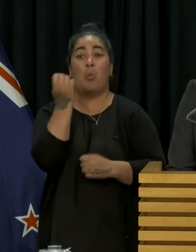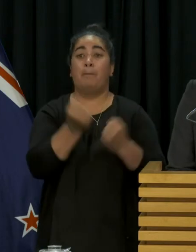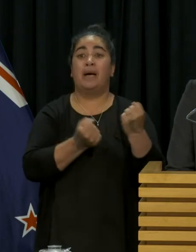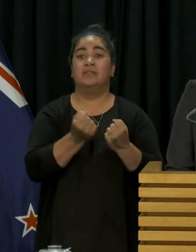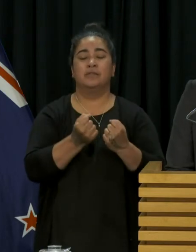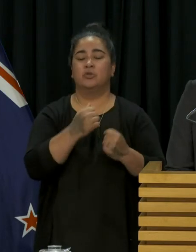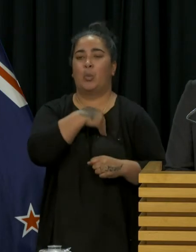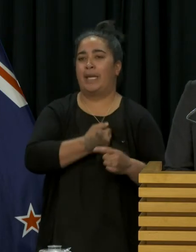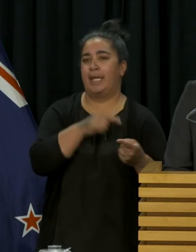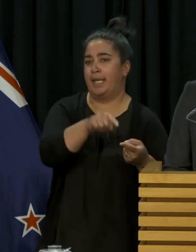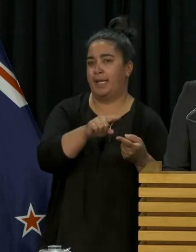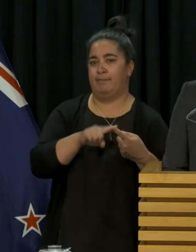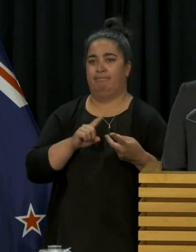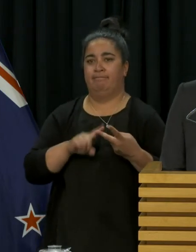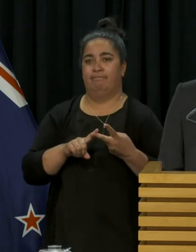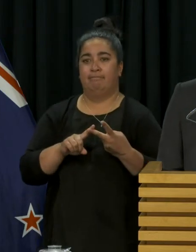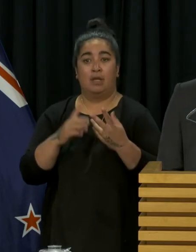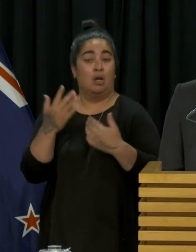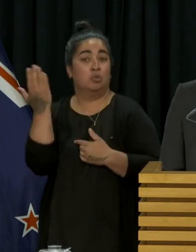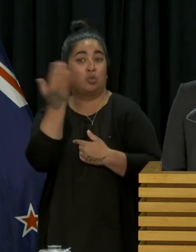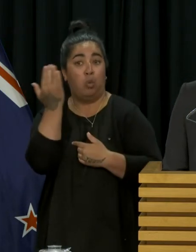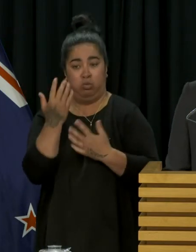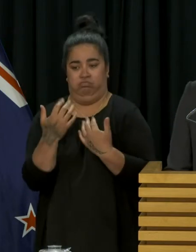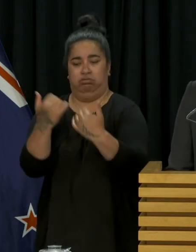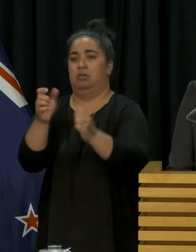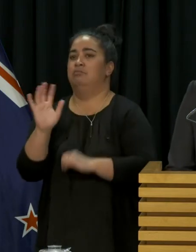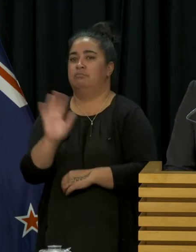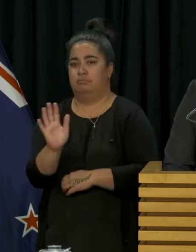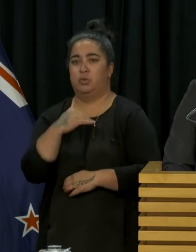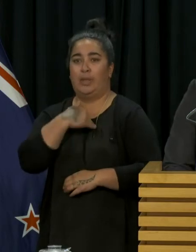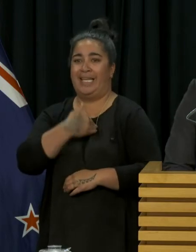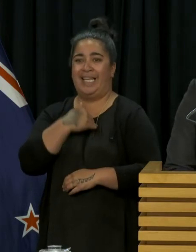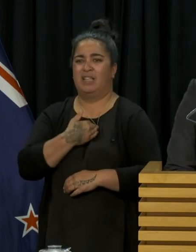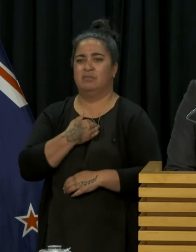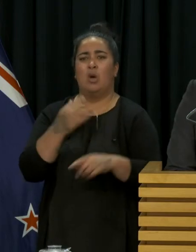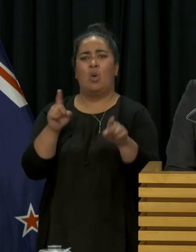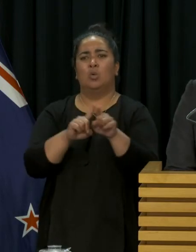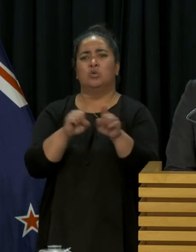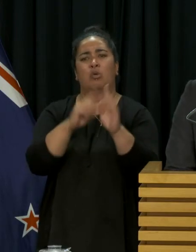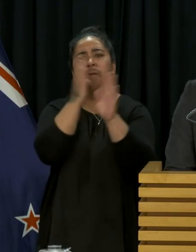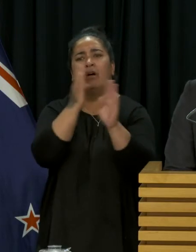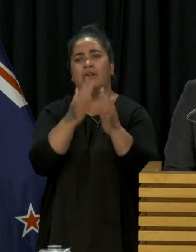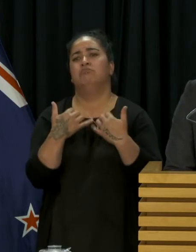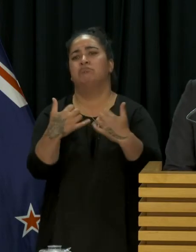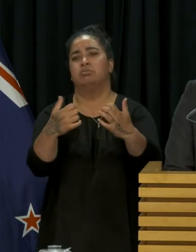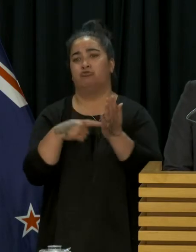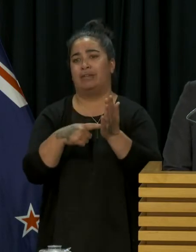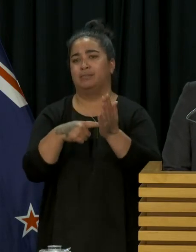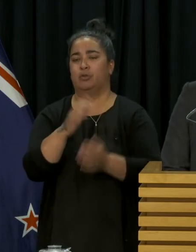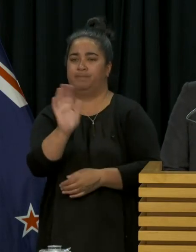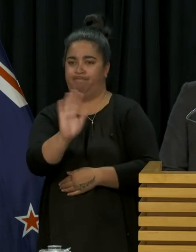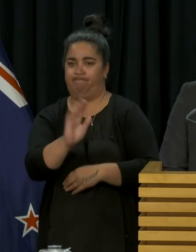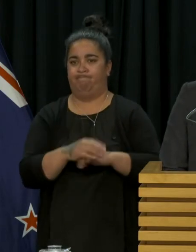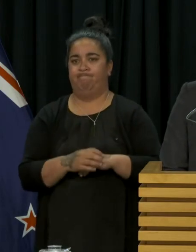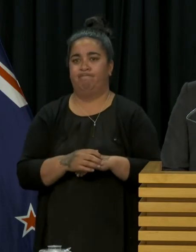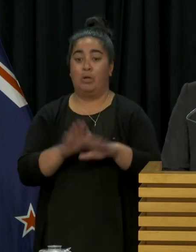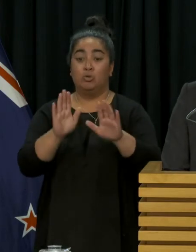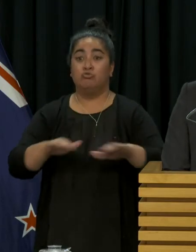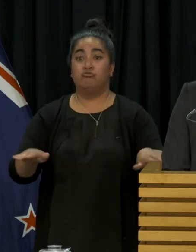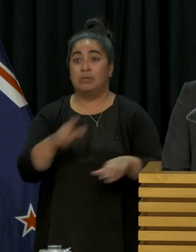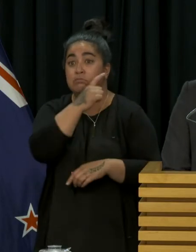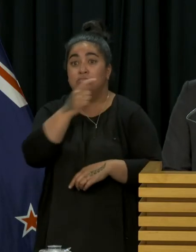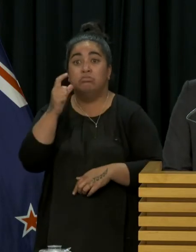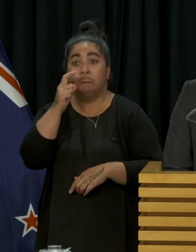services, tours and private transport. Children under 12 won't have to wear a face covering, and exemptions will be made on some